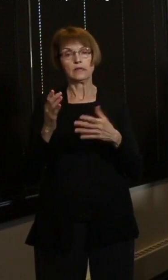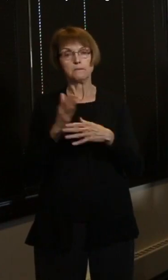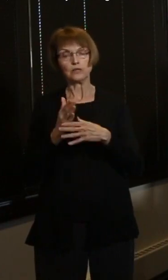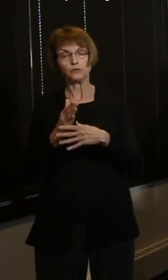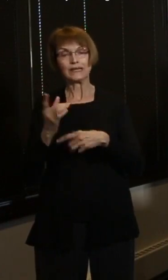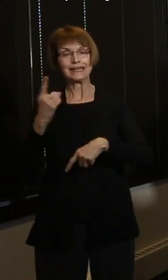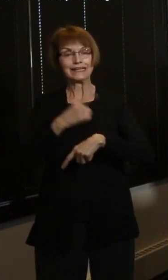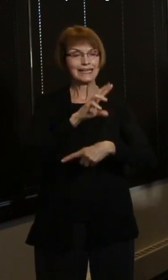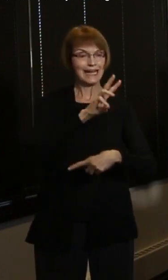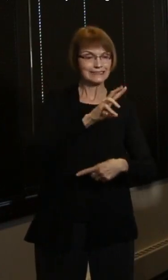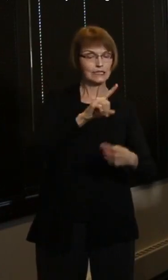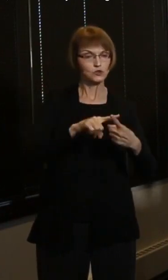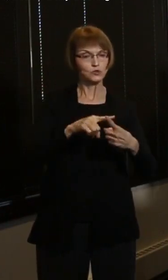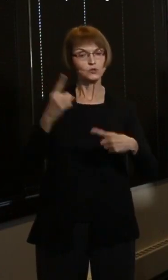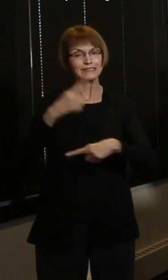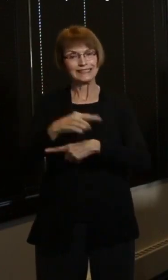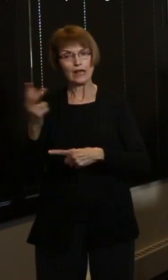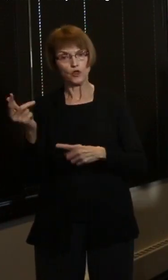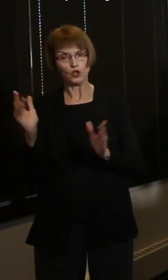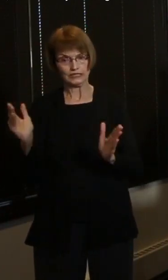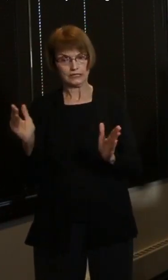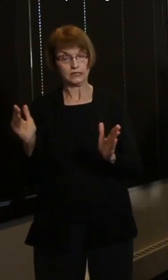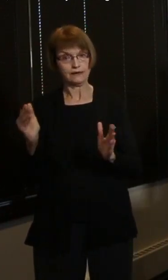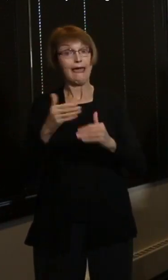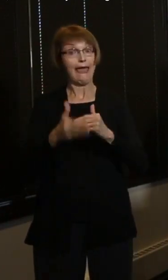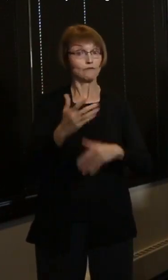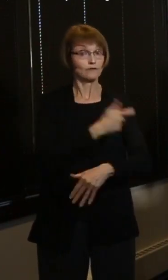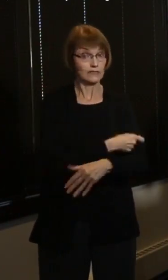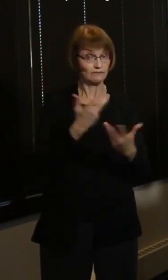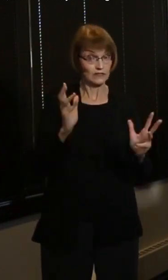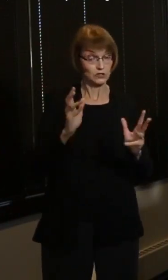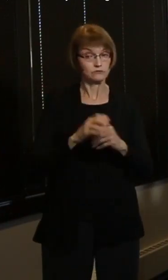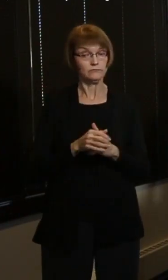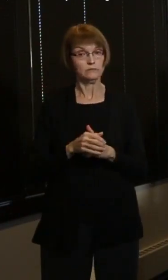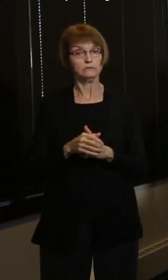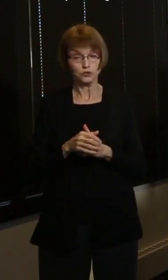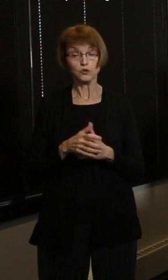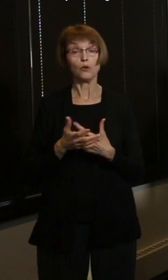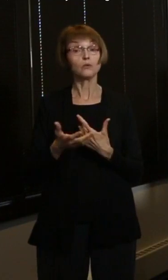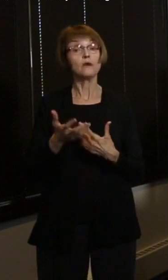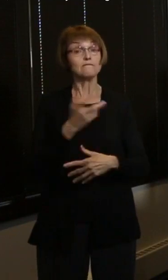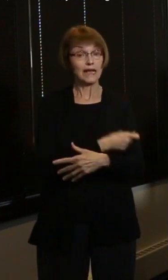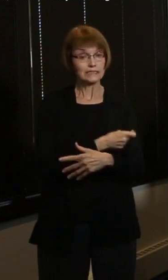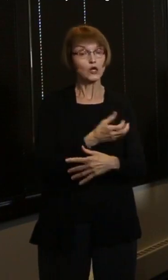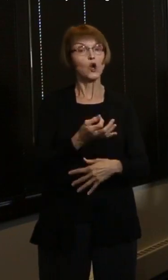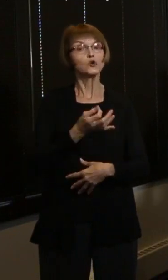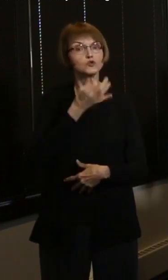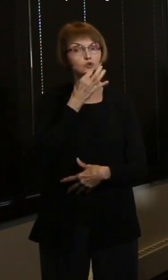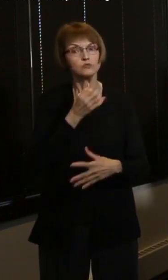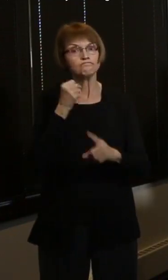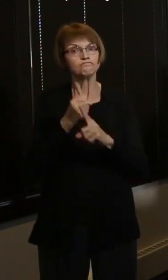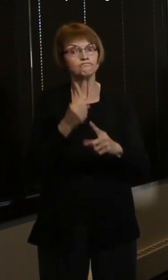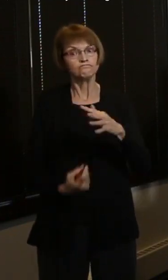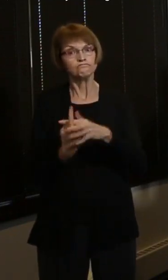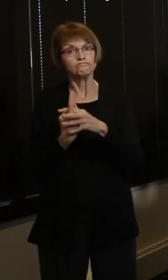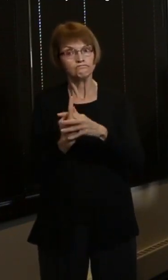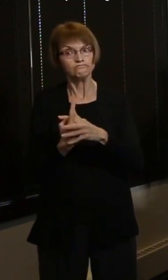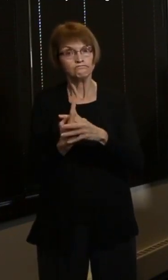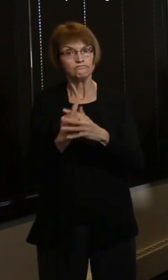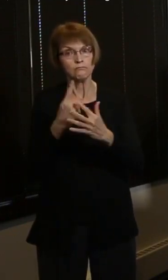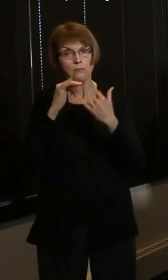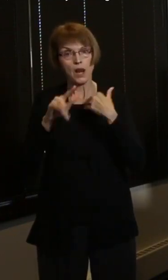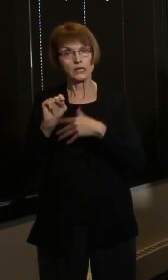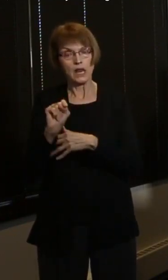and day 13 post-vaccination, so fairly soon after vaccination. So now, if you're one of those